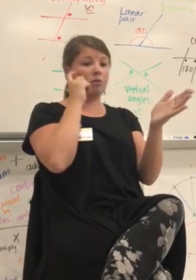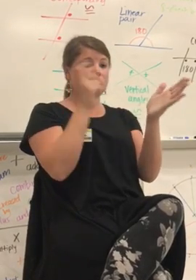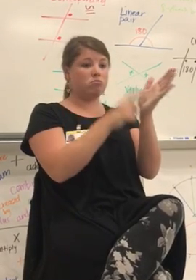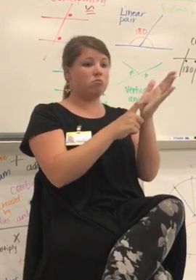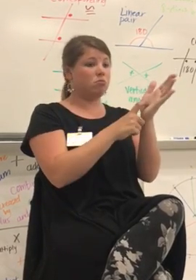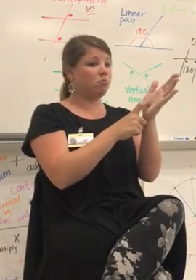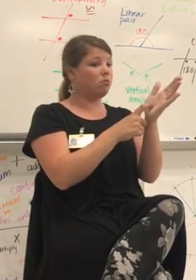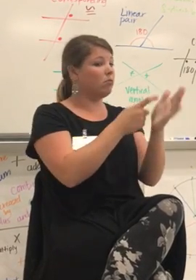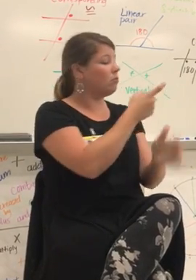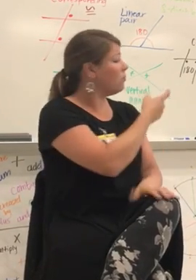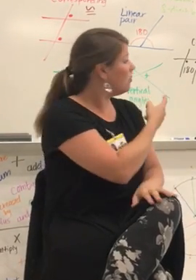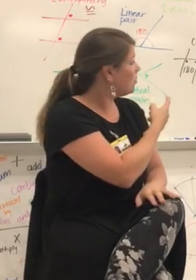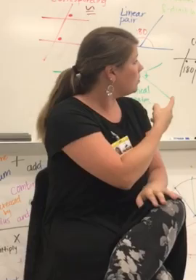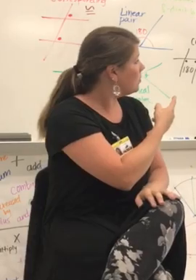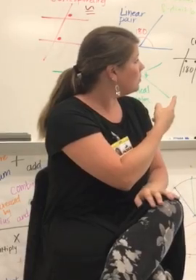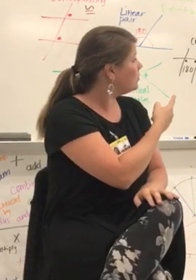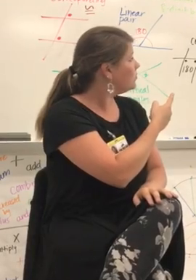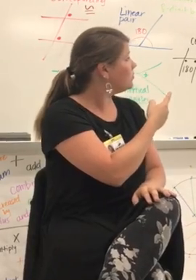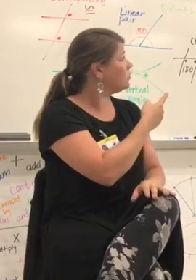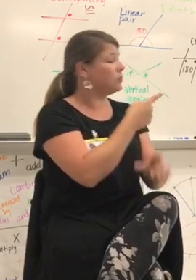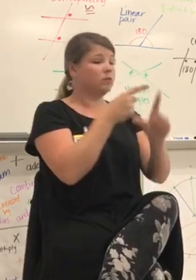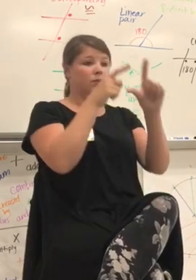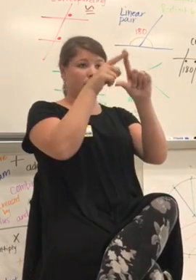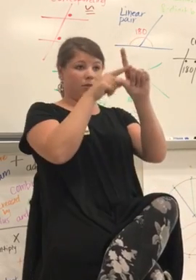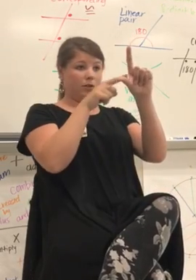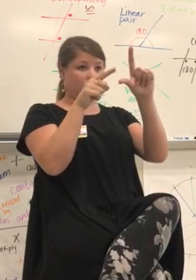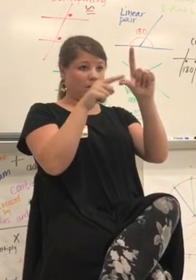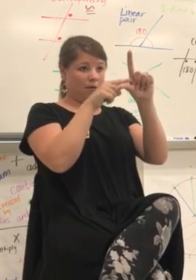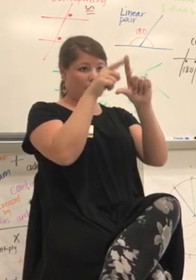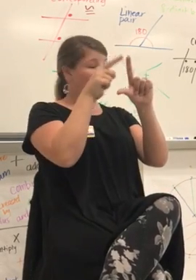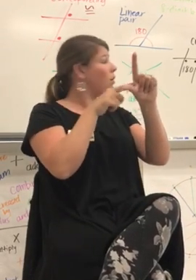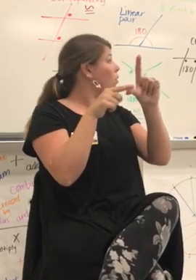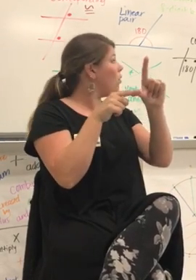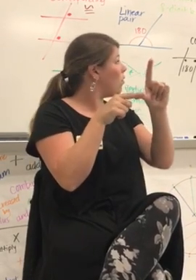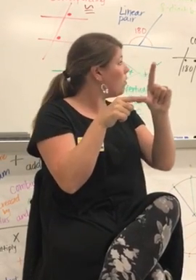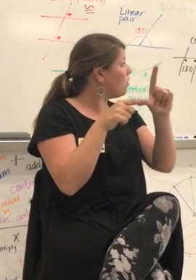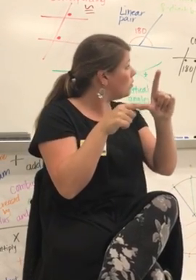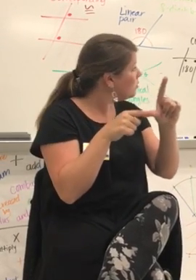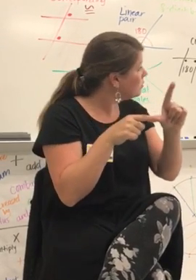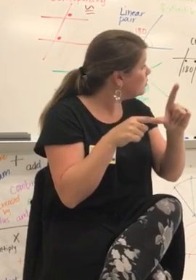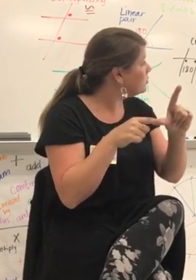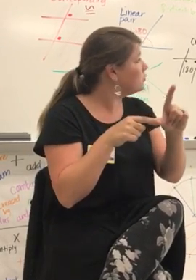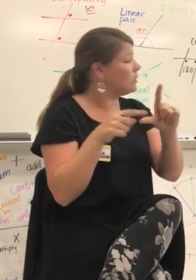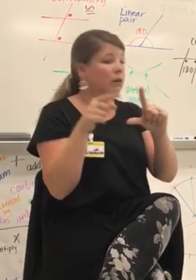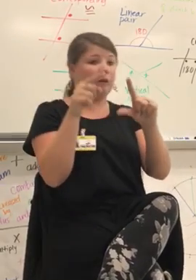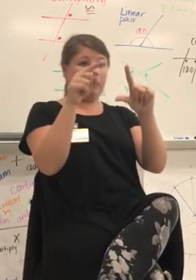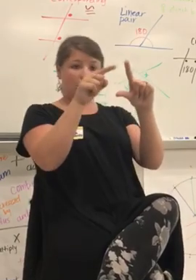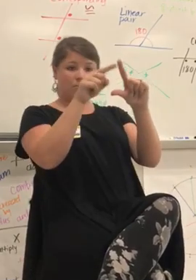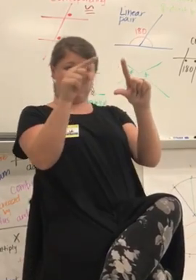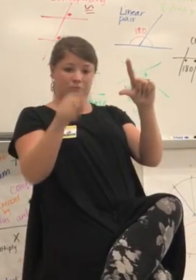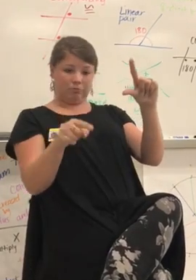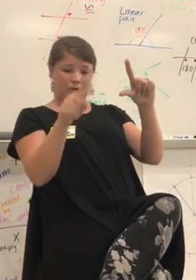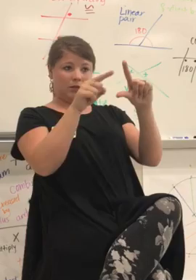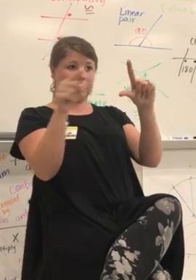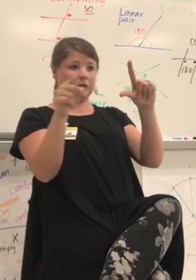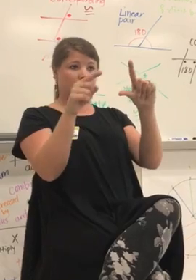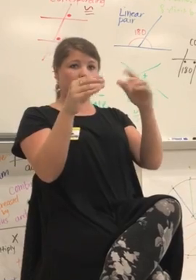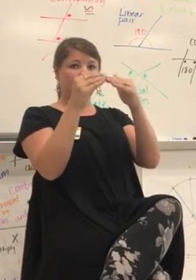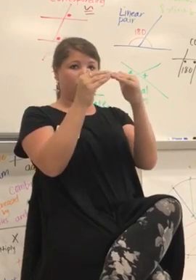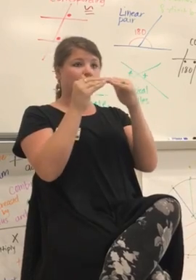that this angle and this angle were alternate interior, which you kind of have to look at it a little differently because